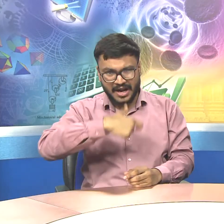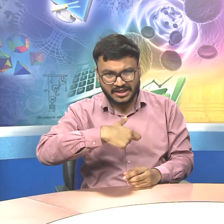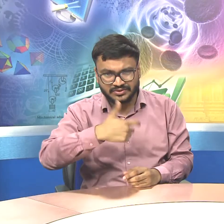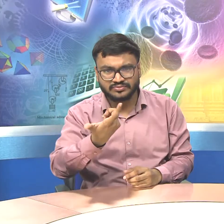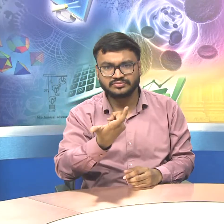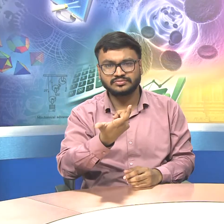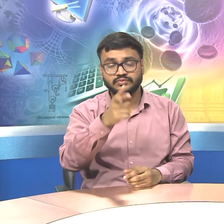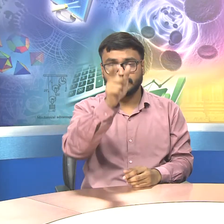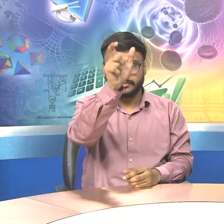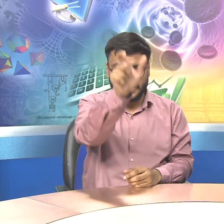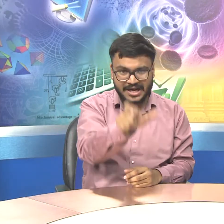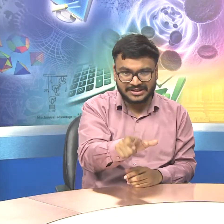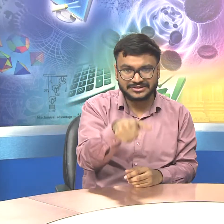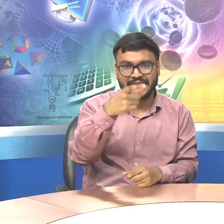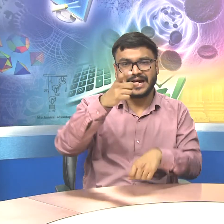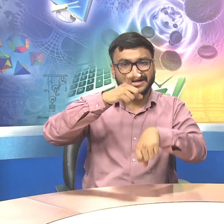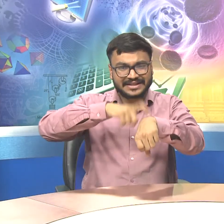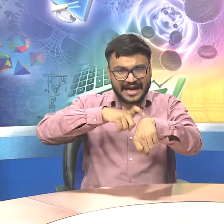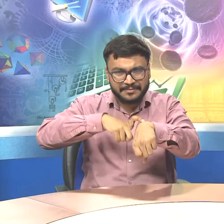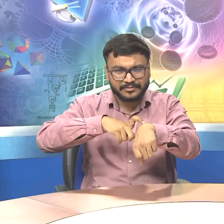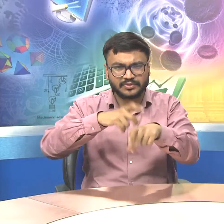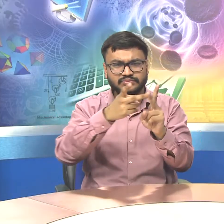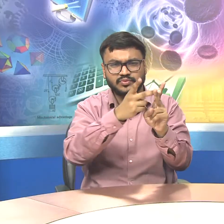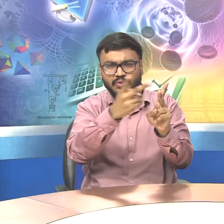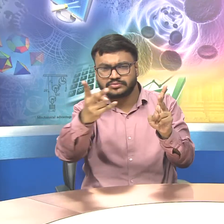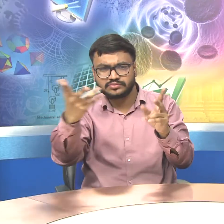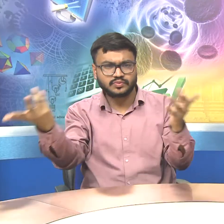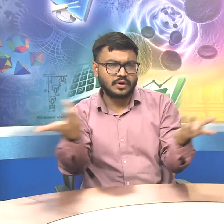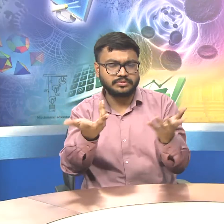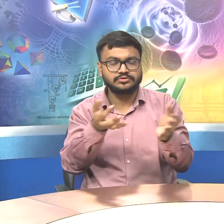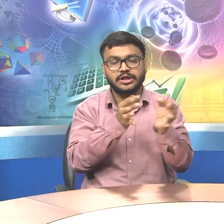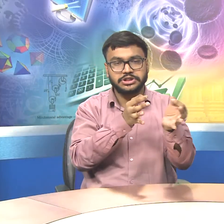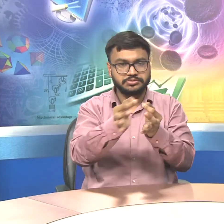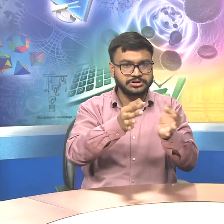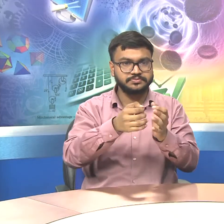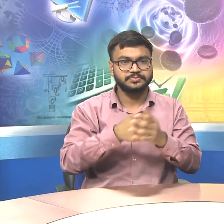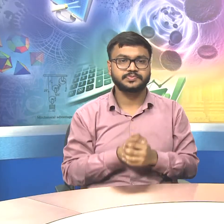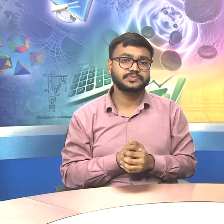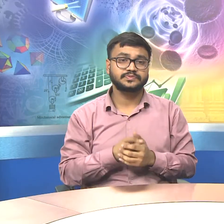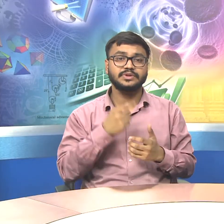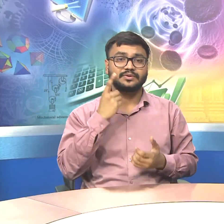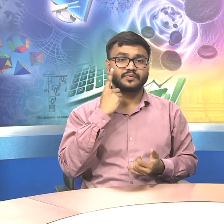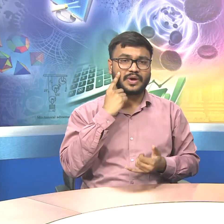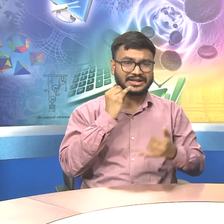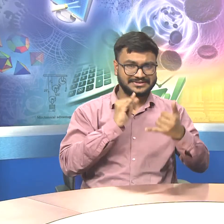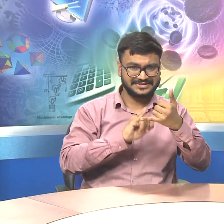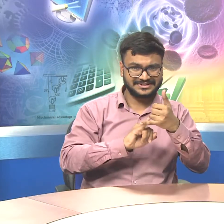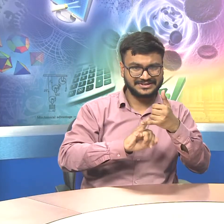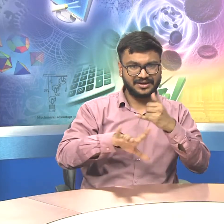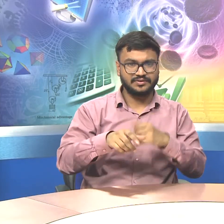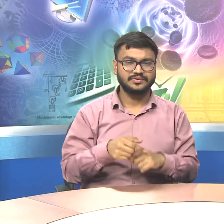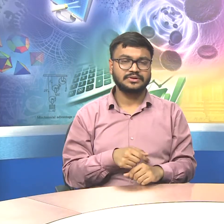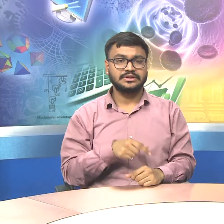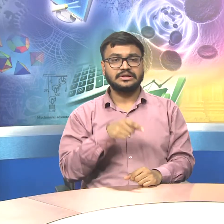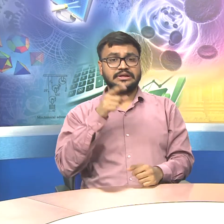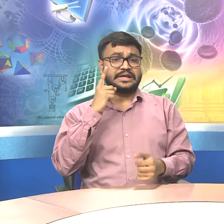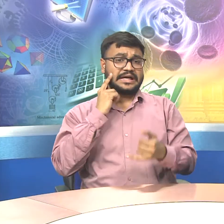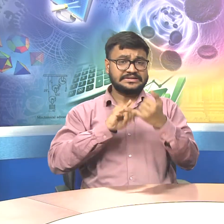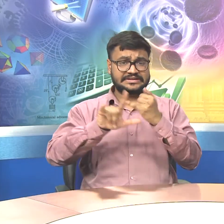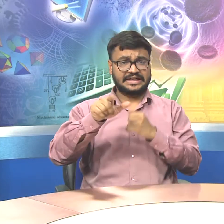For the question words, here it includes some place, persons, time, etc.